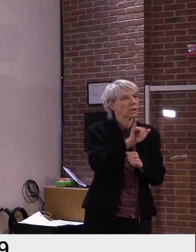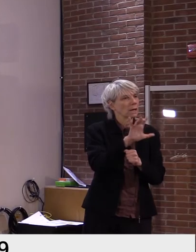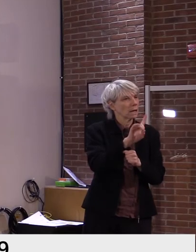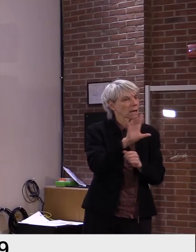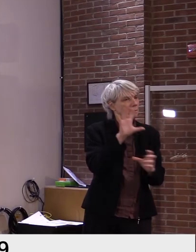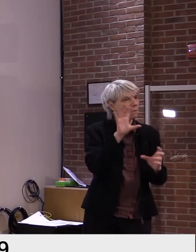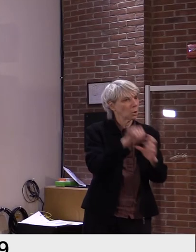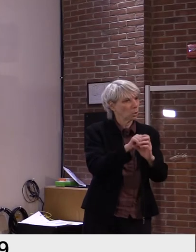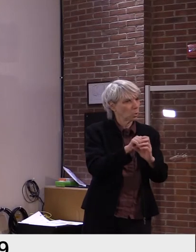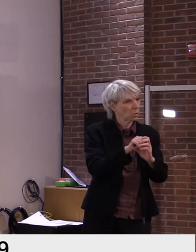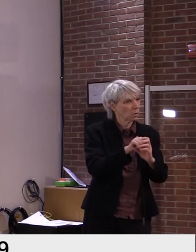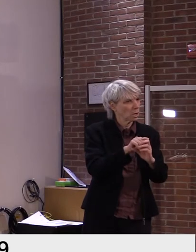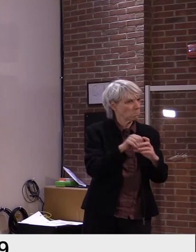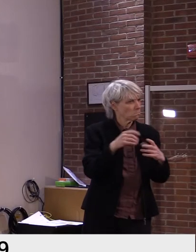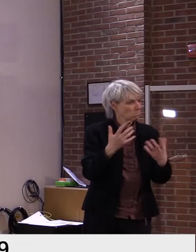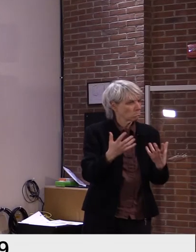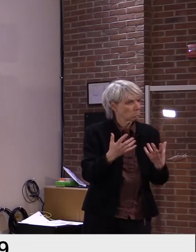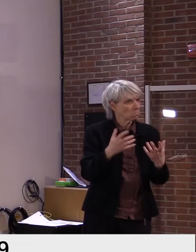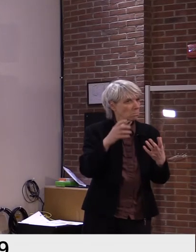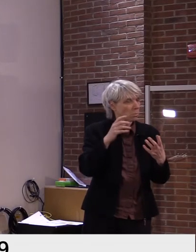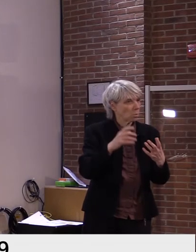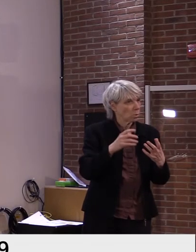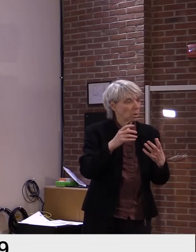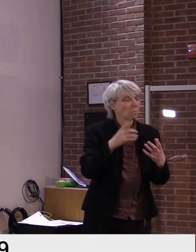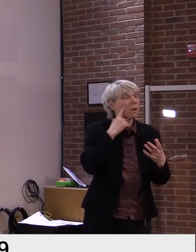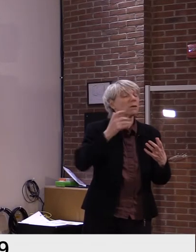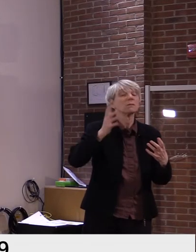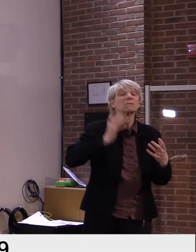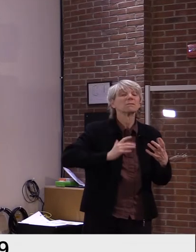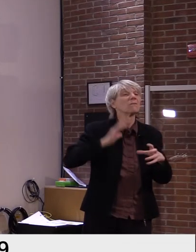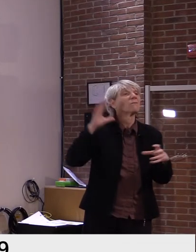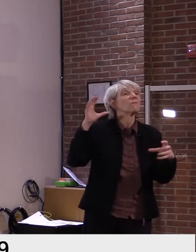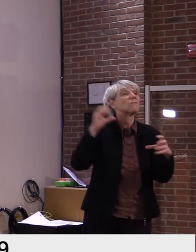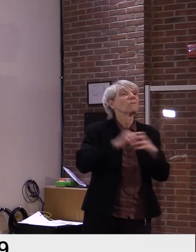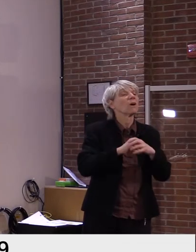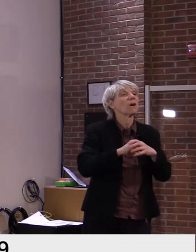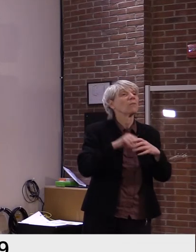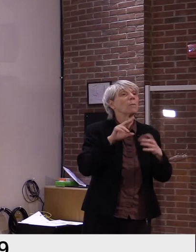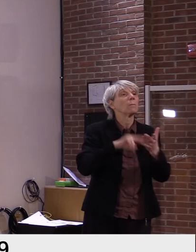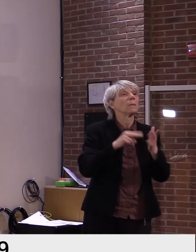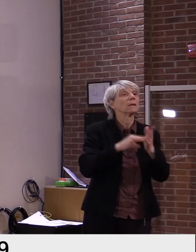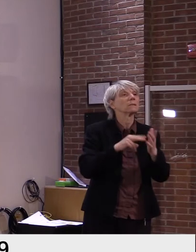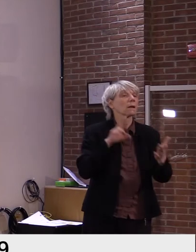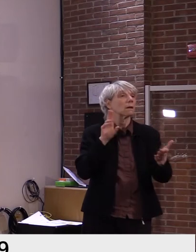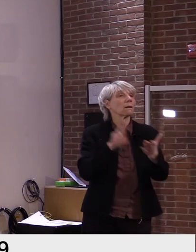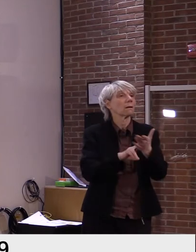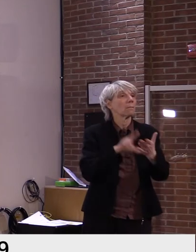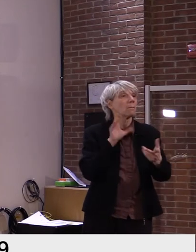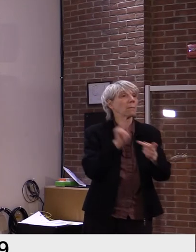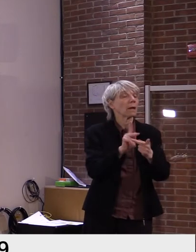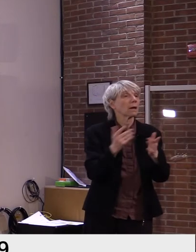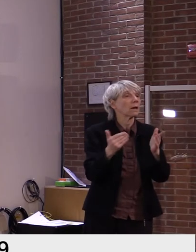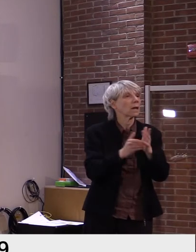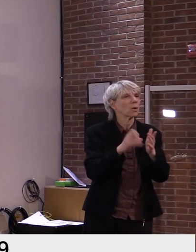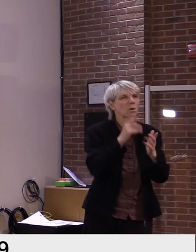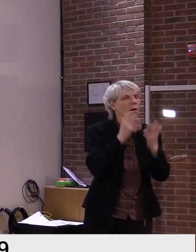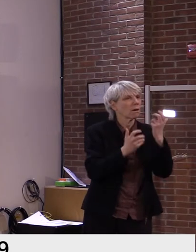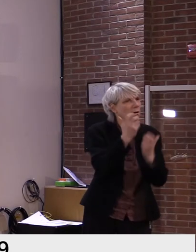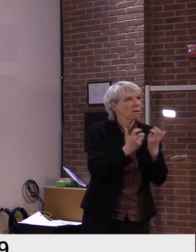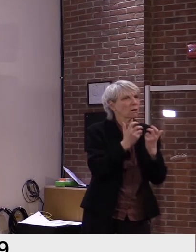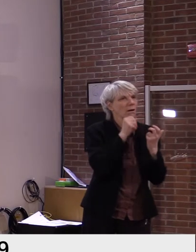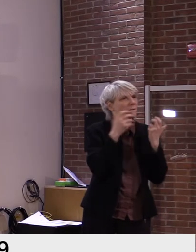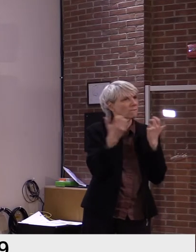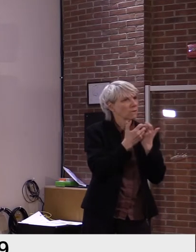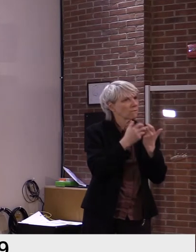them in a position where they're able to come back more quickly as a participant, or if they were one that didn't integrate as well with the Vermont system. Yeah, I